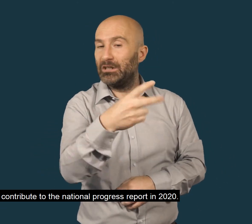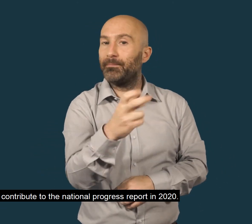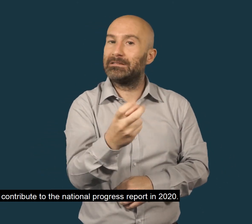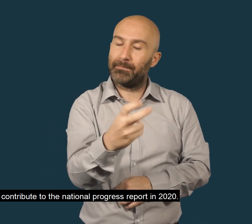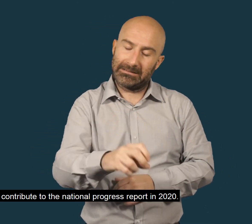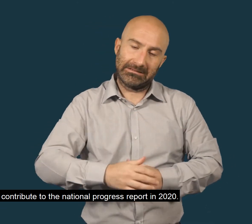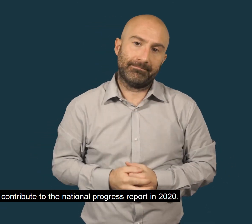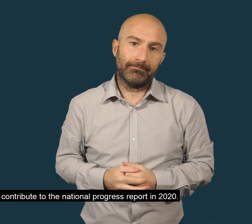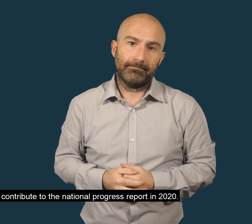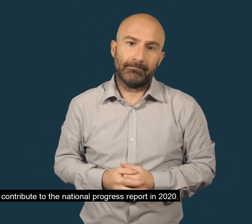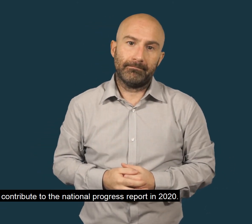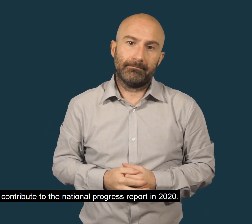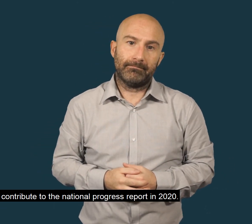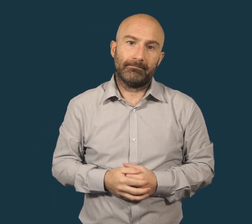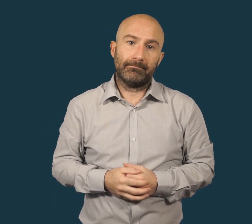Providing the Progress H. Emblem Ref